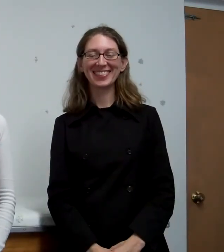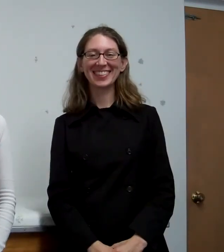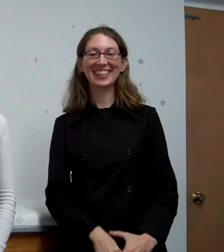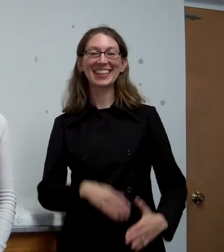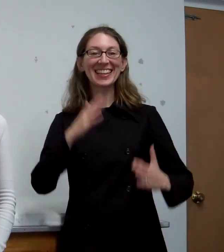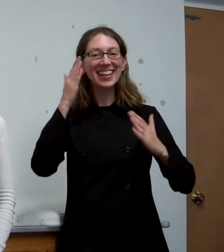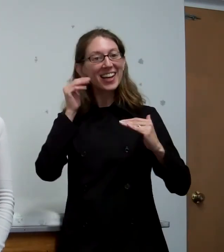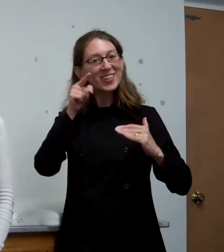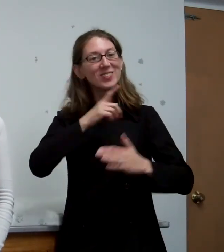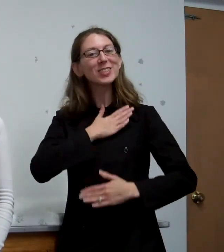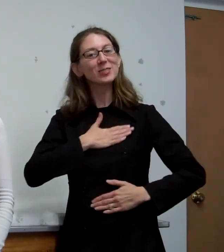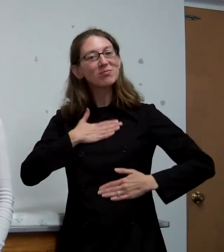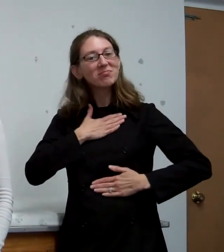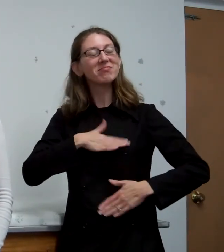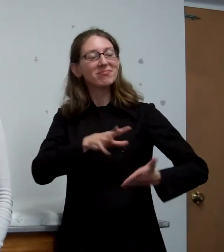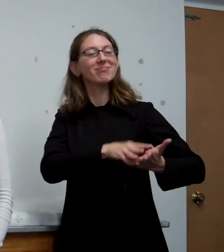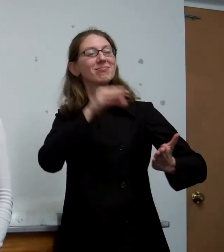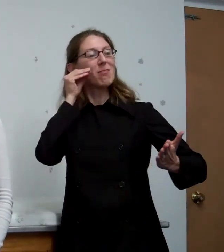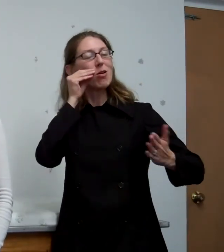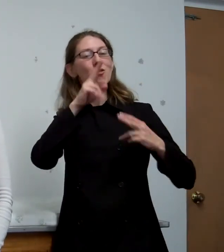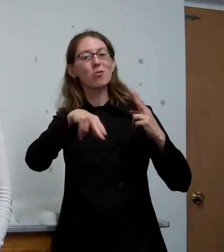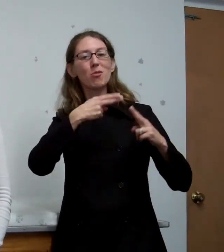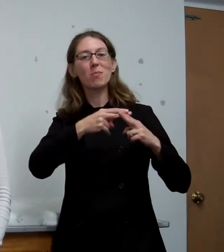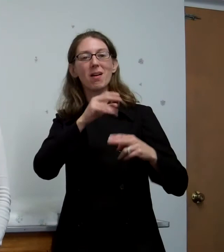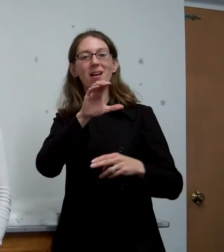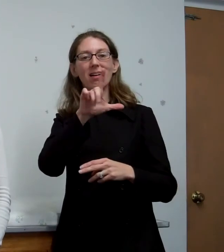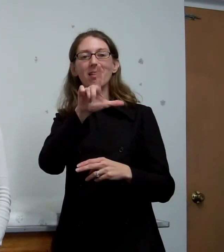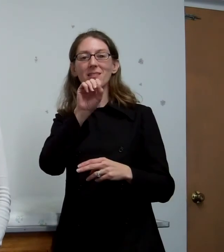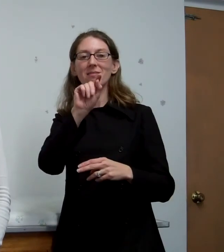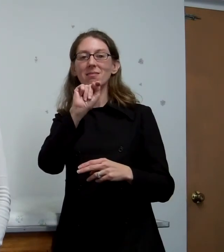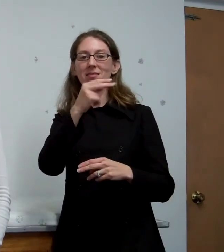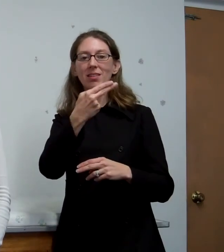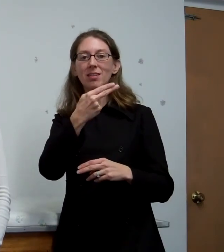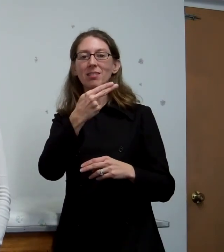I hope that you've enjoyed learning about cloth diapers with us today.